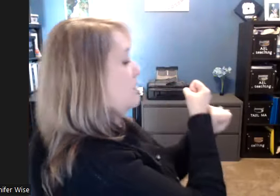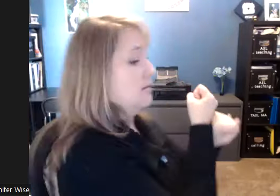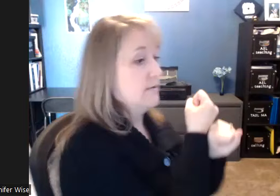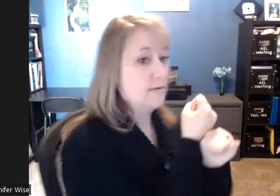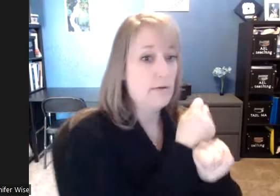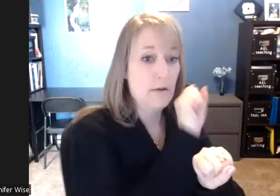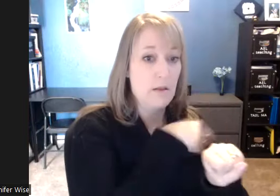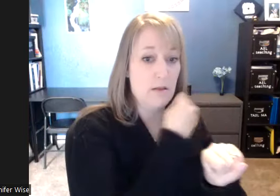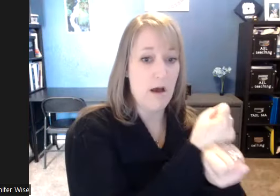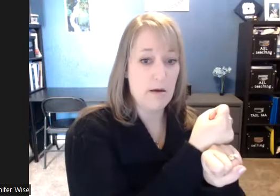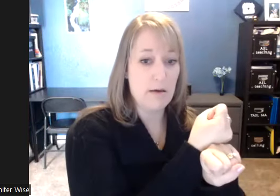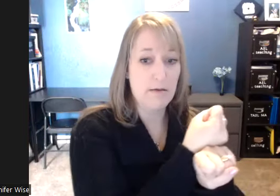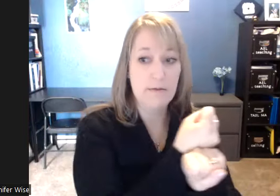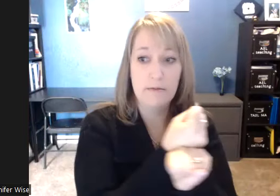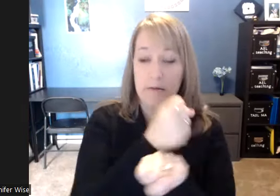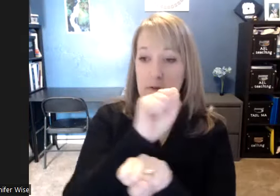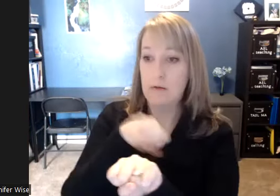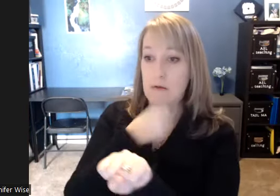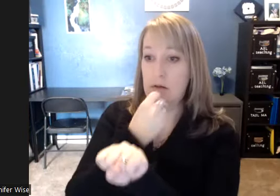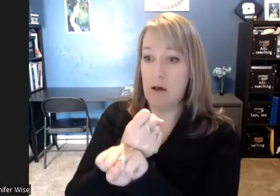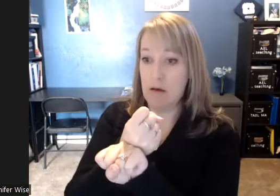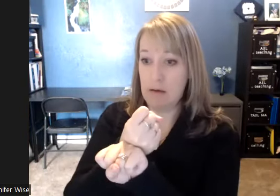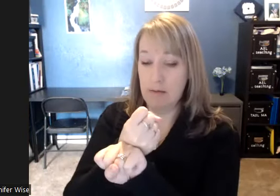Lock, lock, lock.